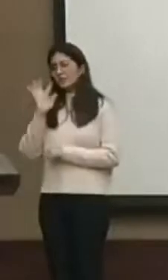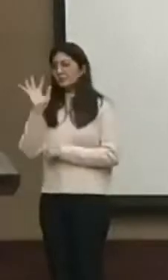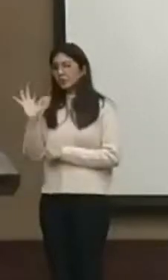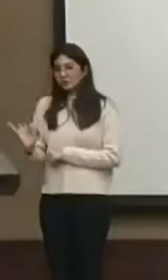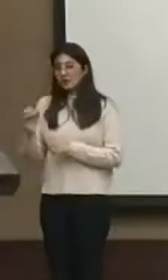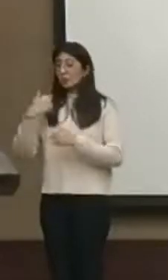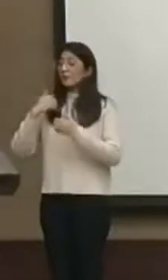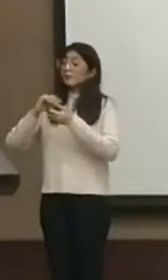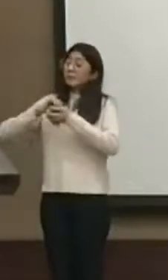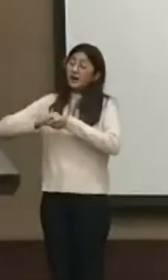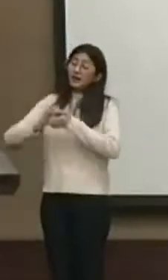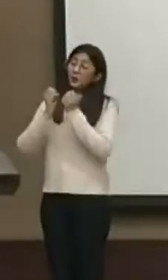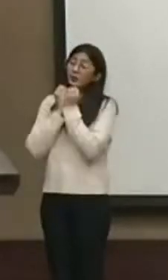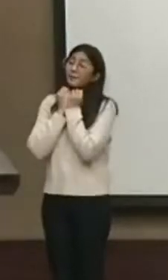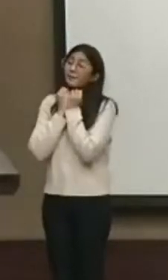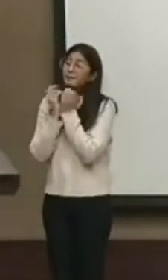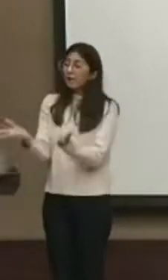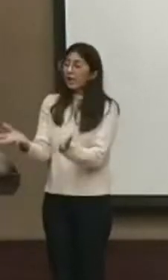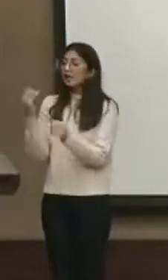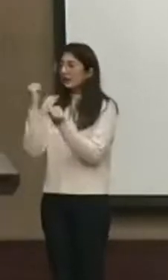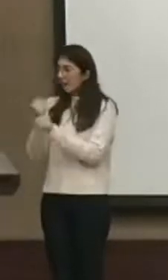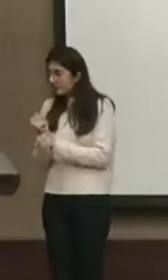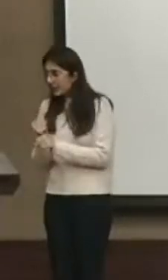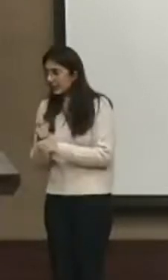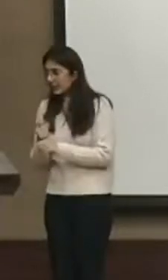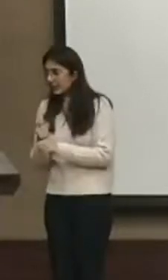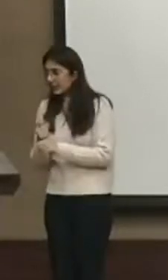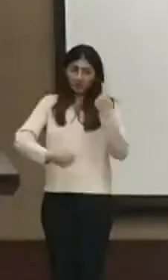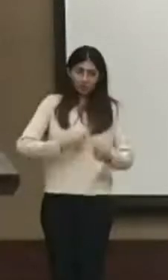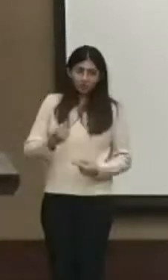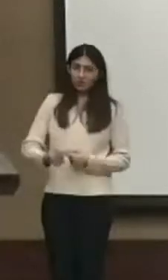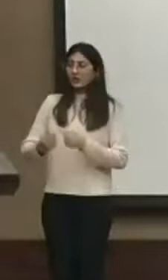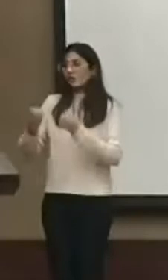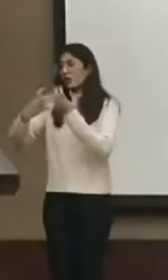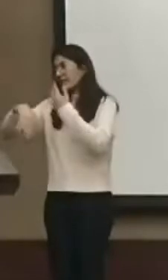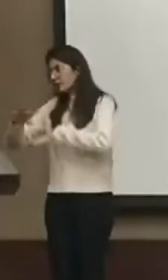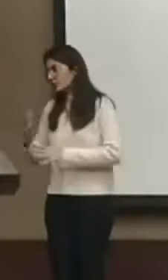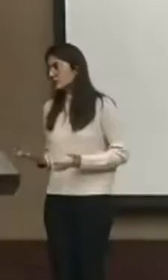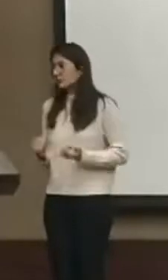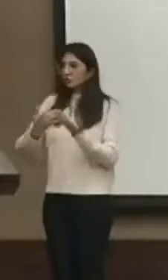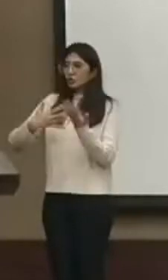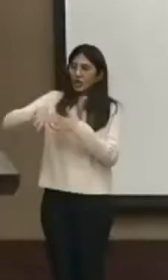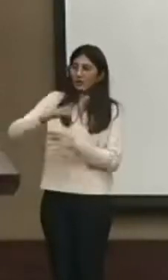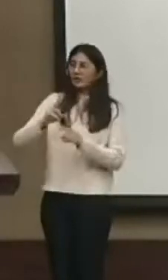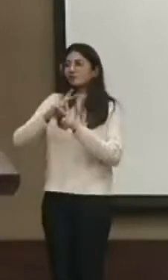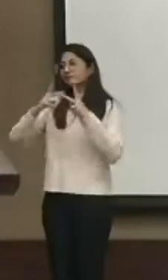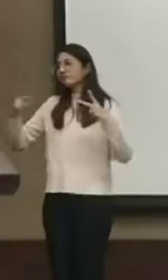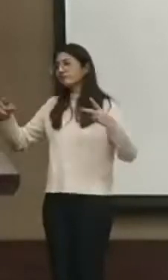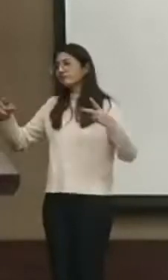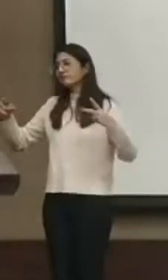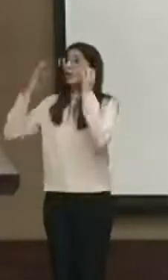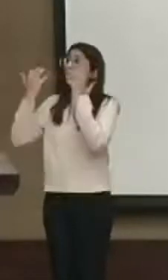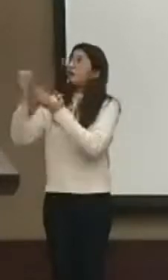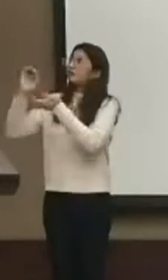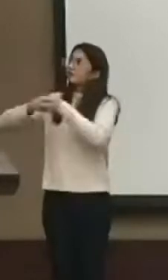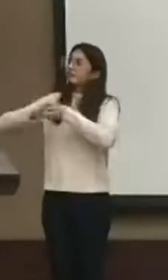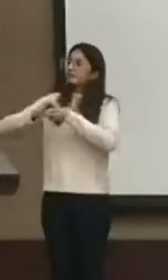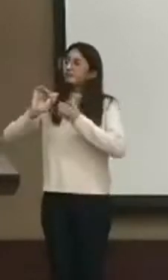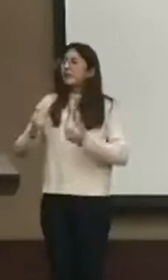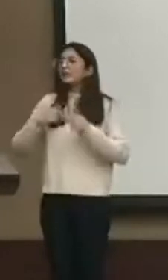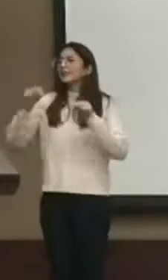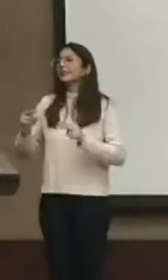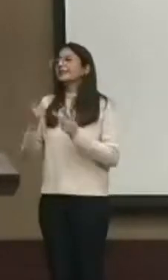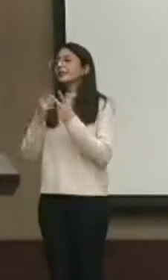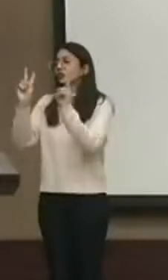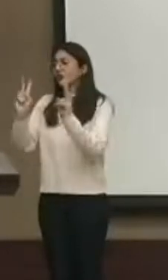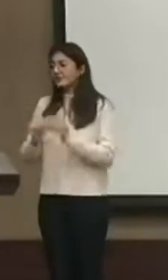with many governments, industry bodies, civil societies around the world to make a difference. In the end,